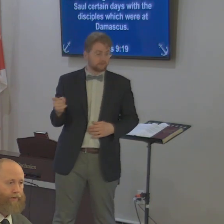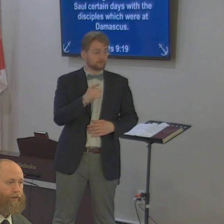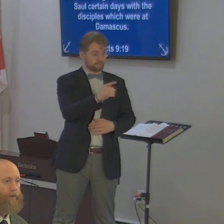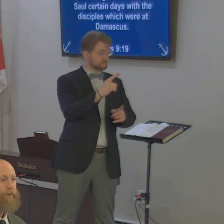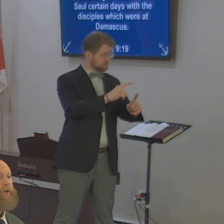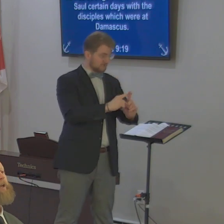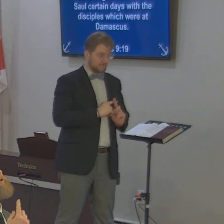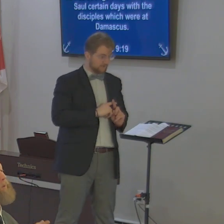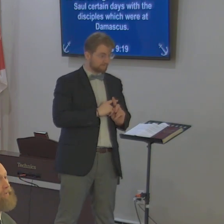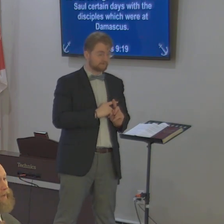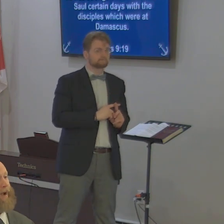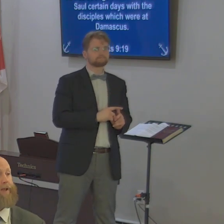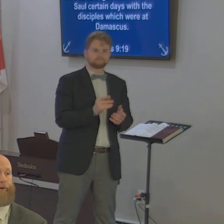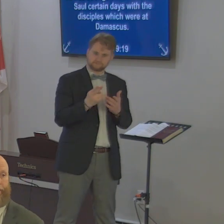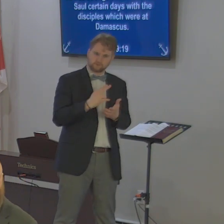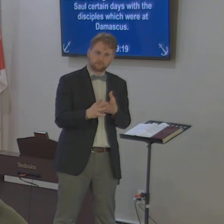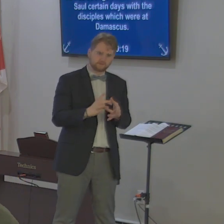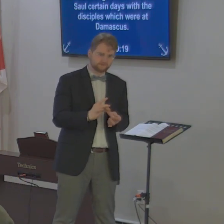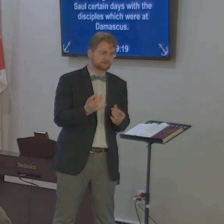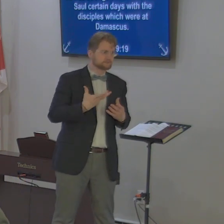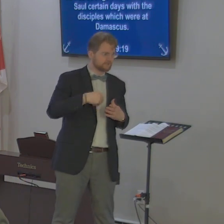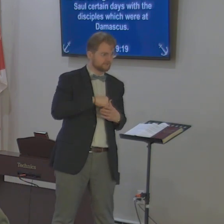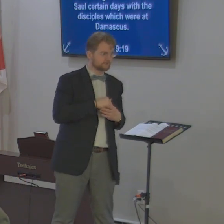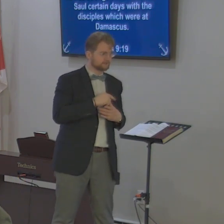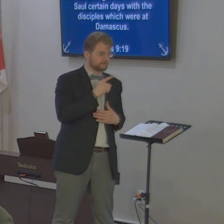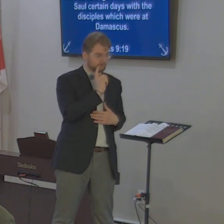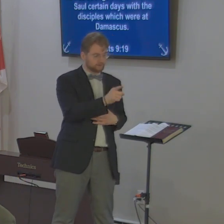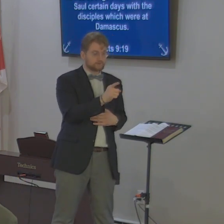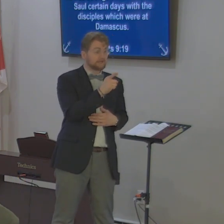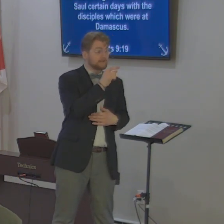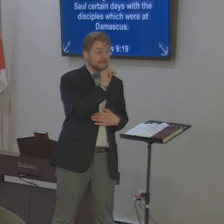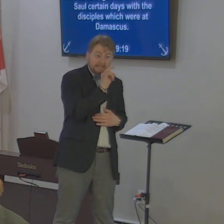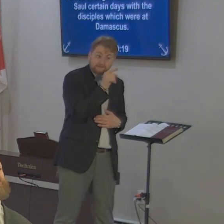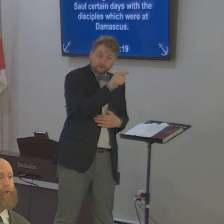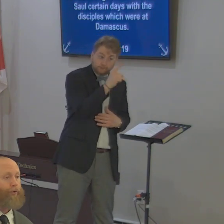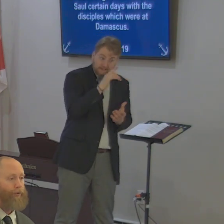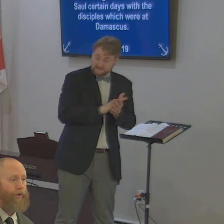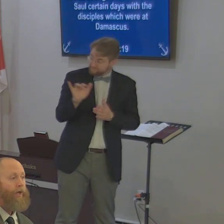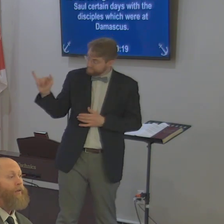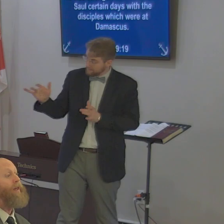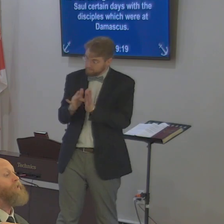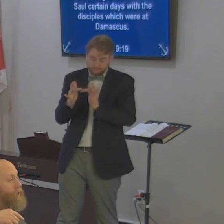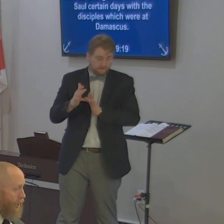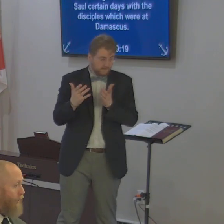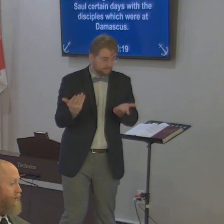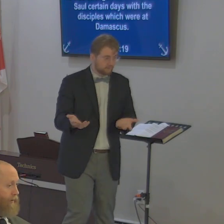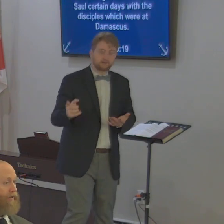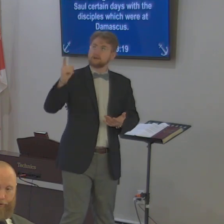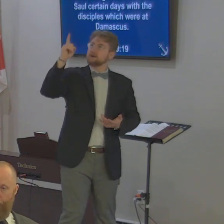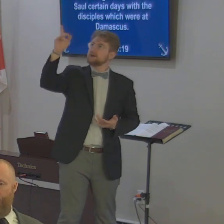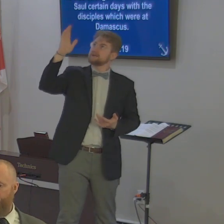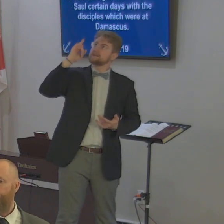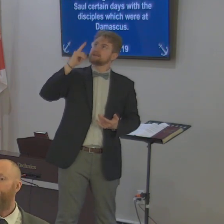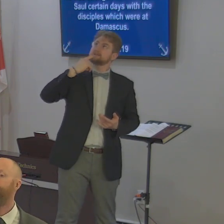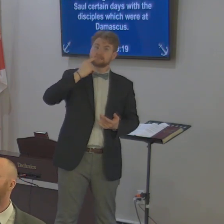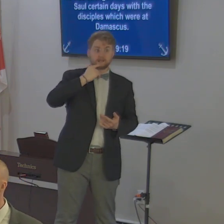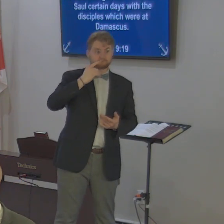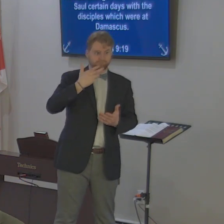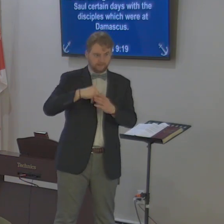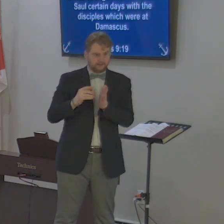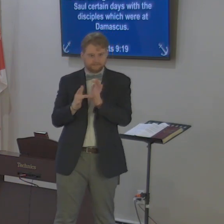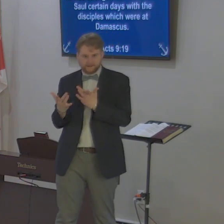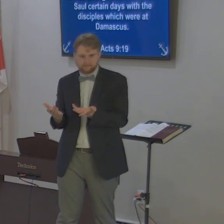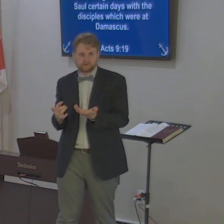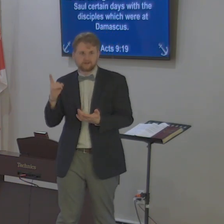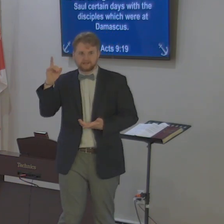you. If you believe that Bible and that Bible just said that he will guide you in all truth, then it's the Holy Spirit's job to guide